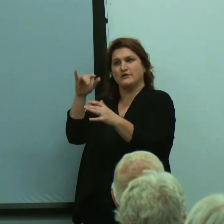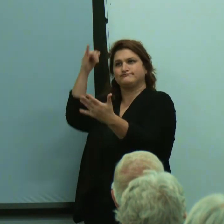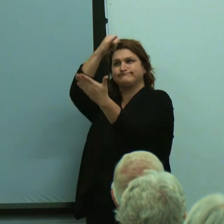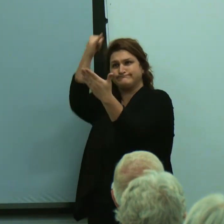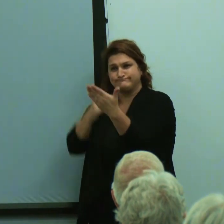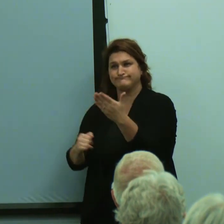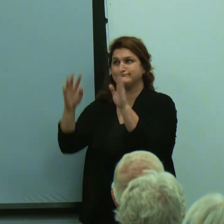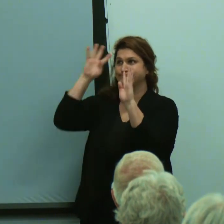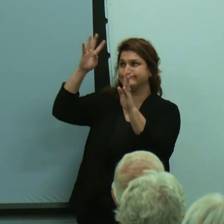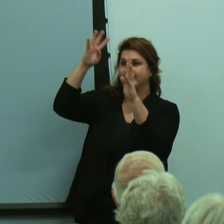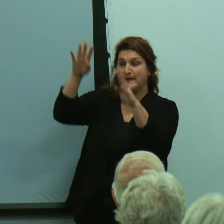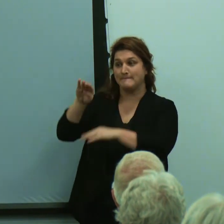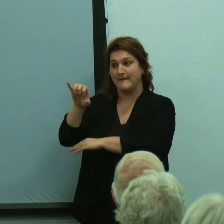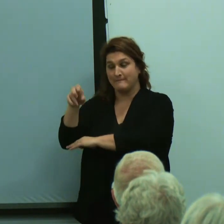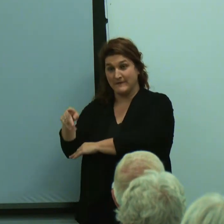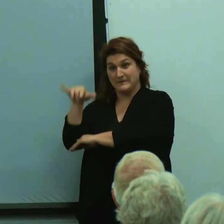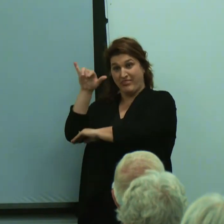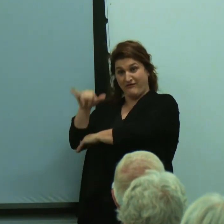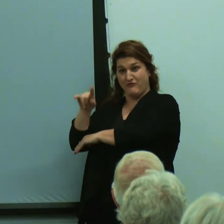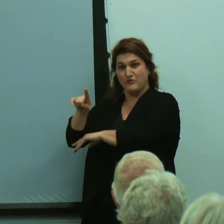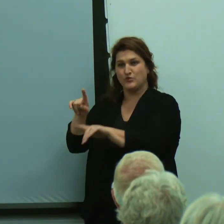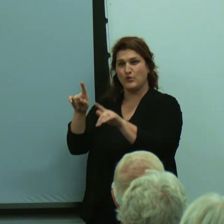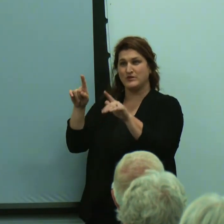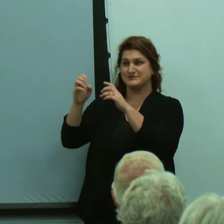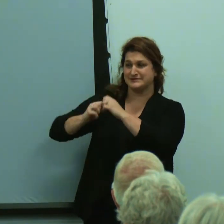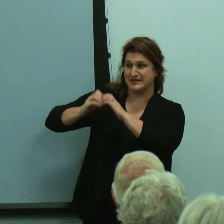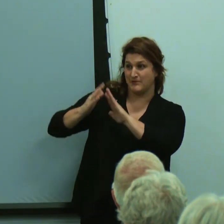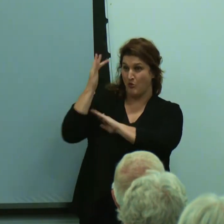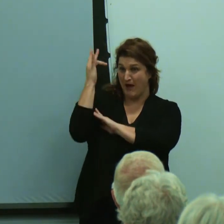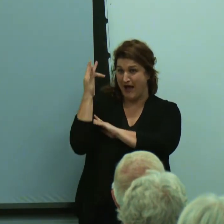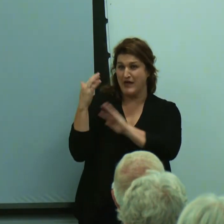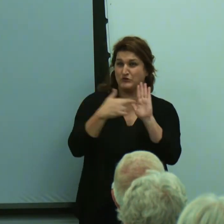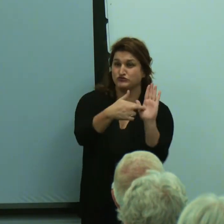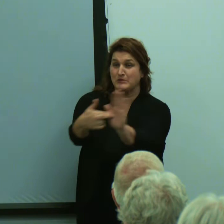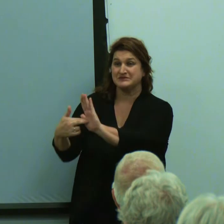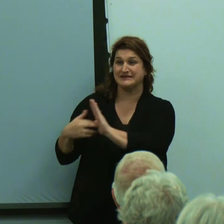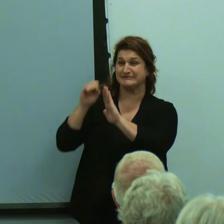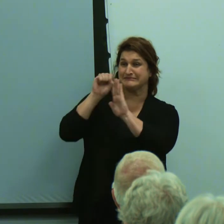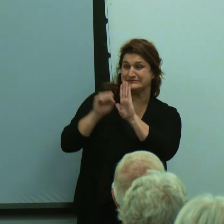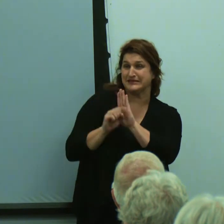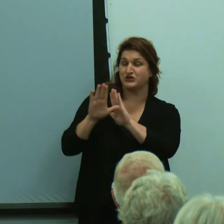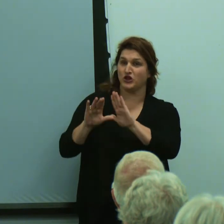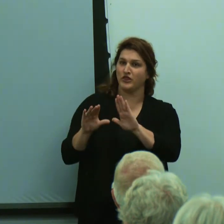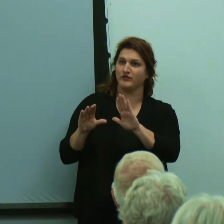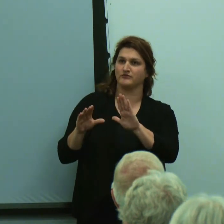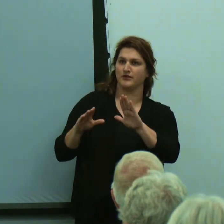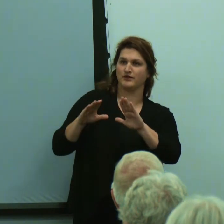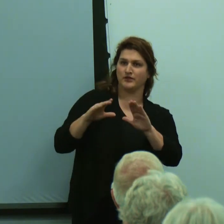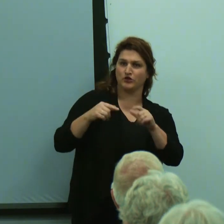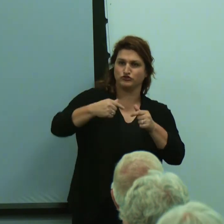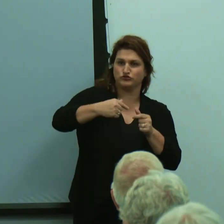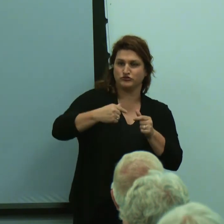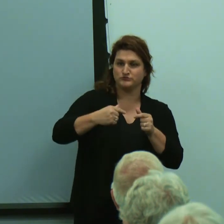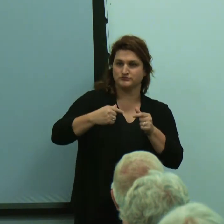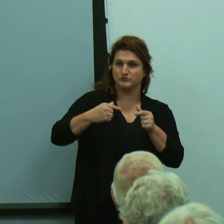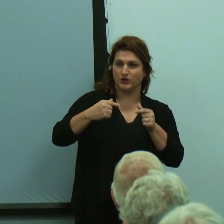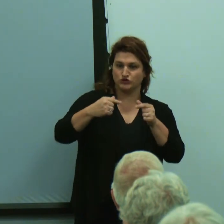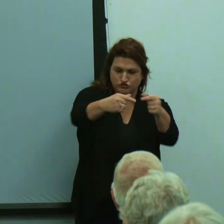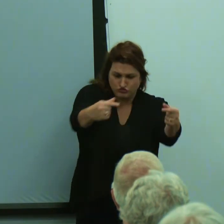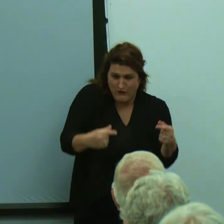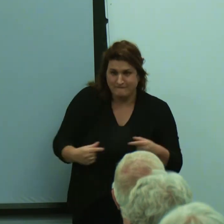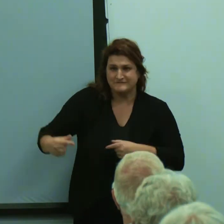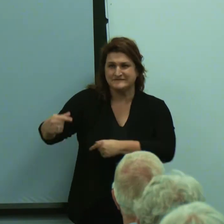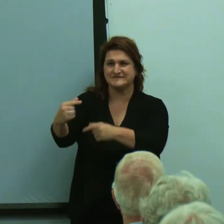commission was designed to create districts that would reflect the state's geographic, racial, ethnic, and political diversity.